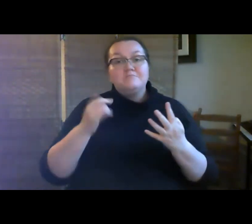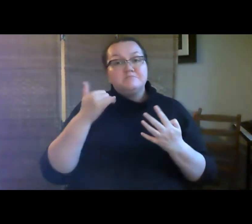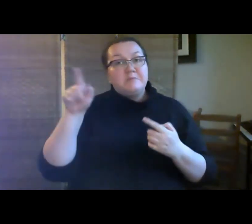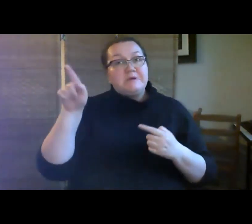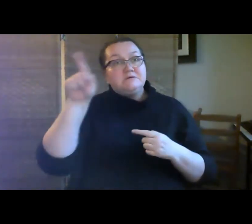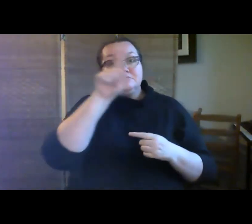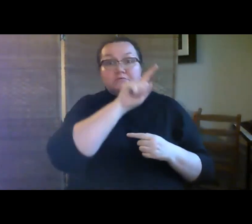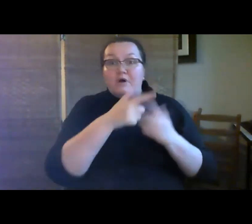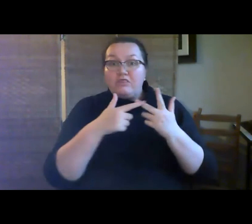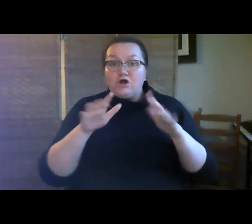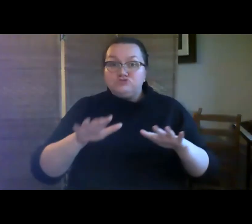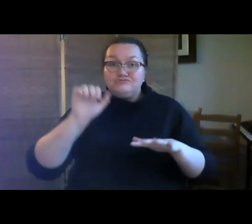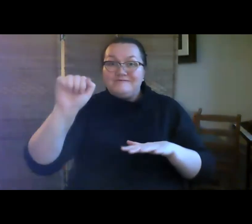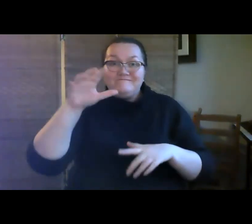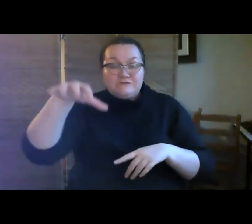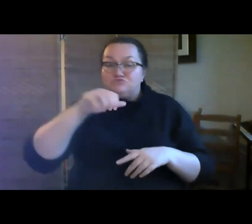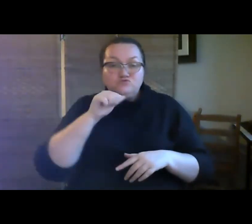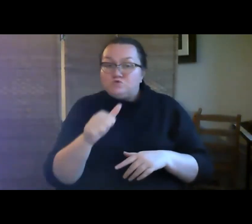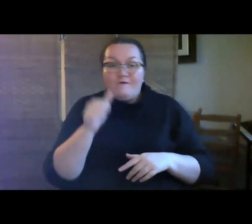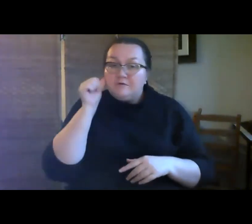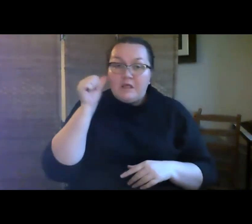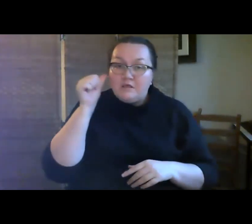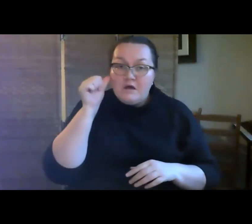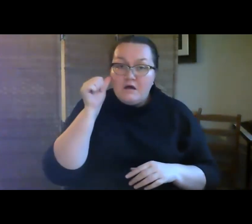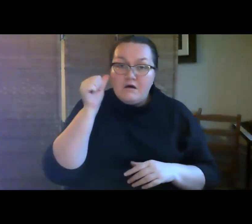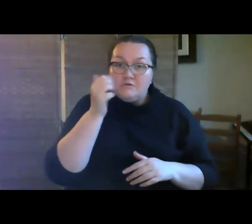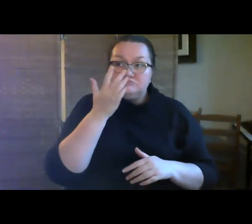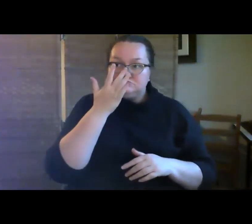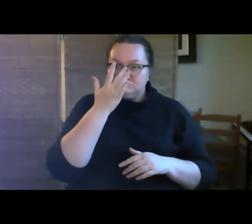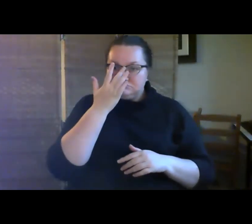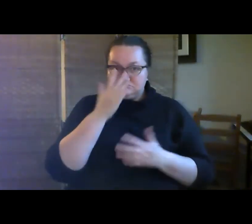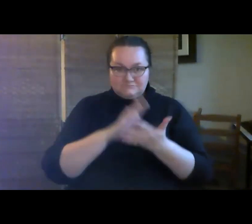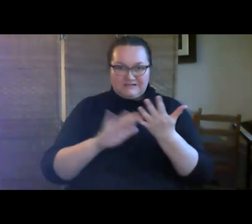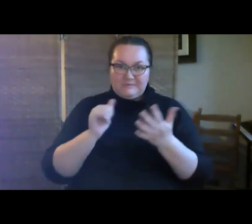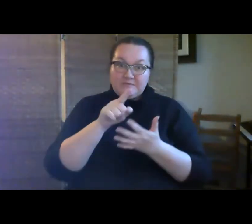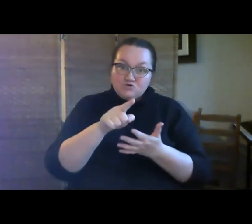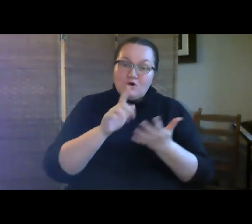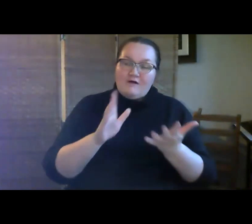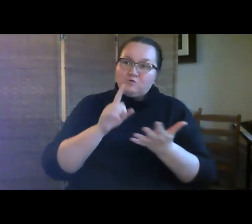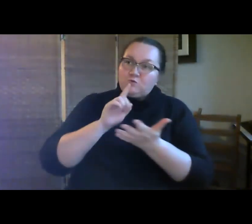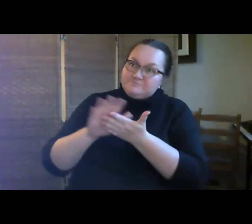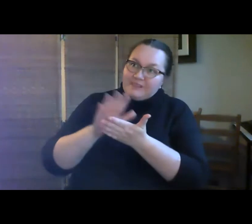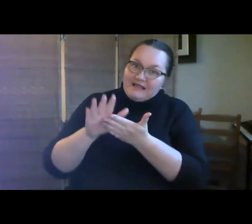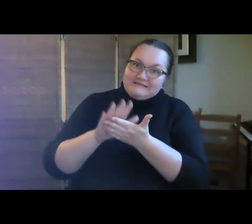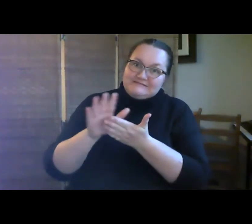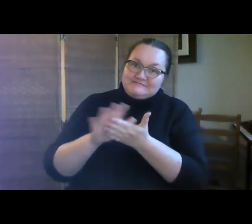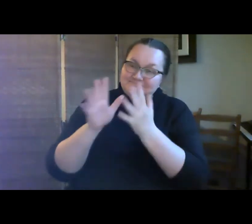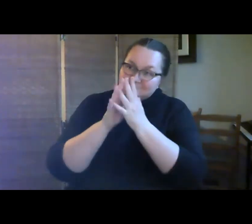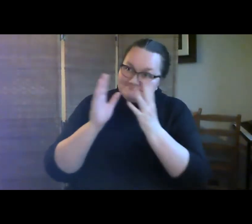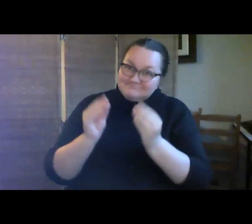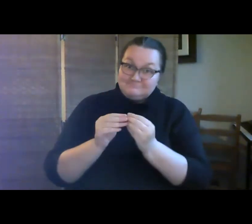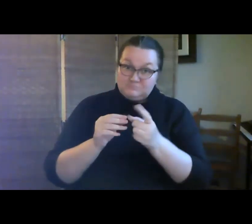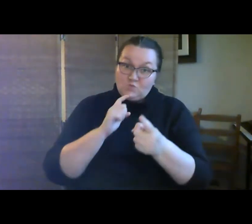ever happened before at the place you take your work to. It may need explaining to people. It will definitely take extra